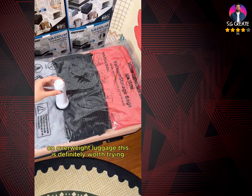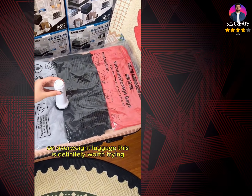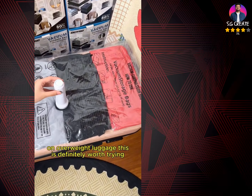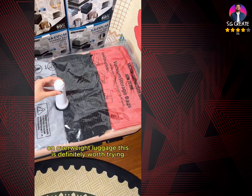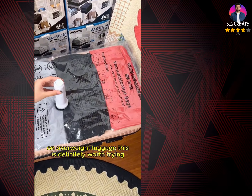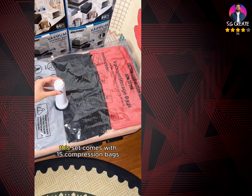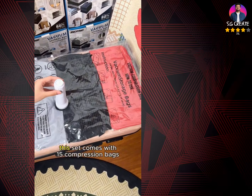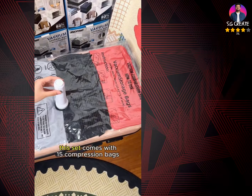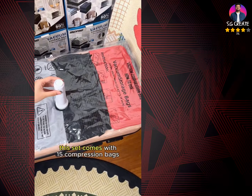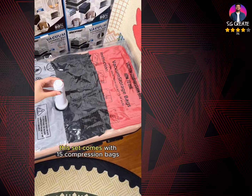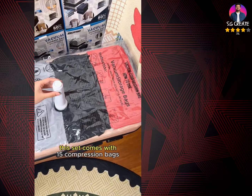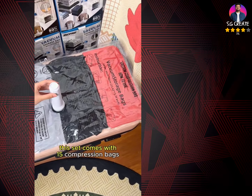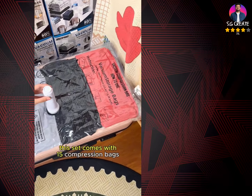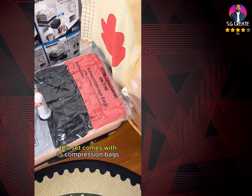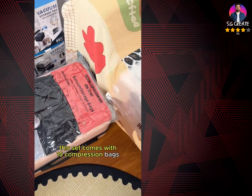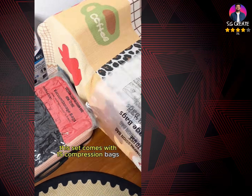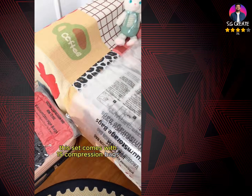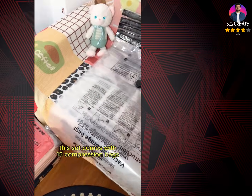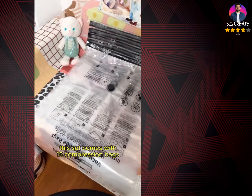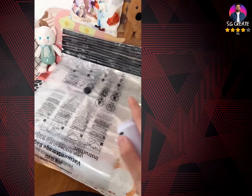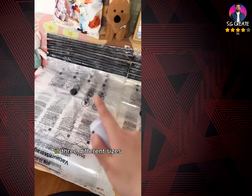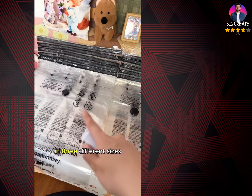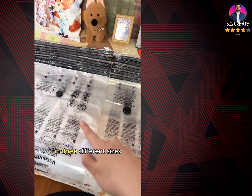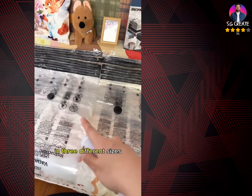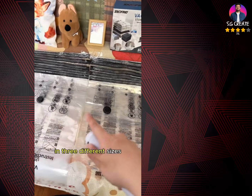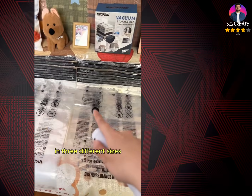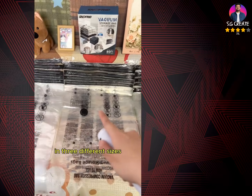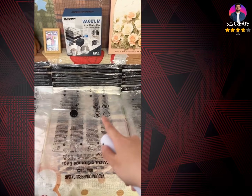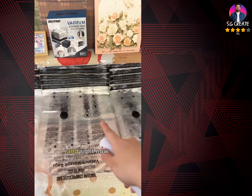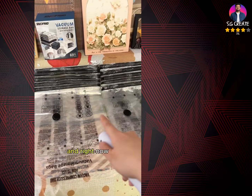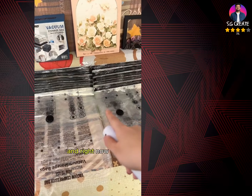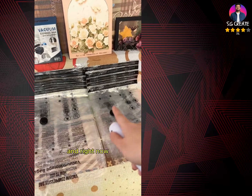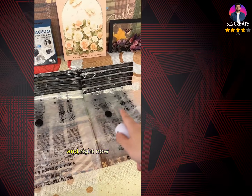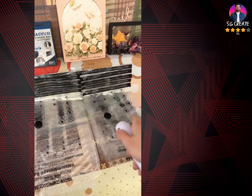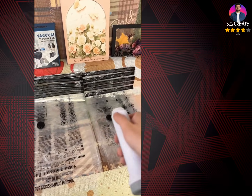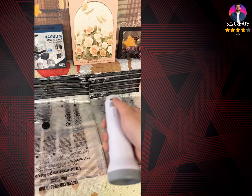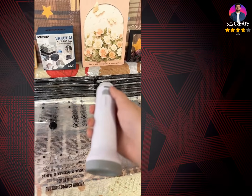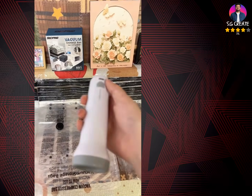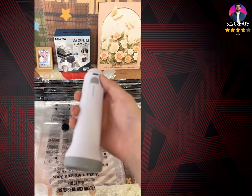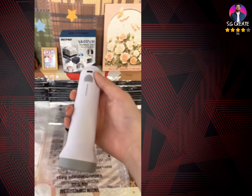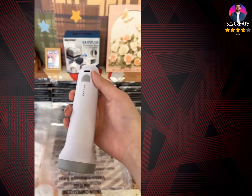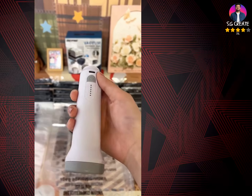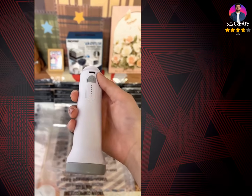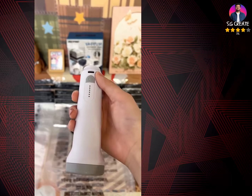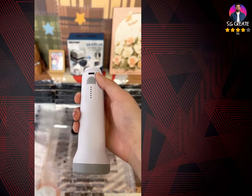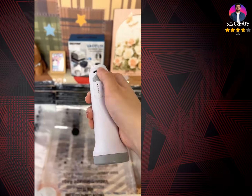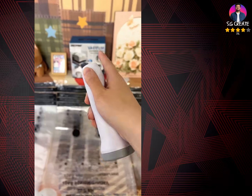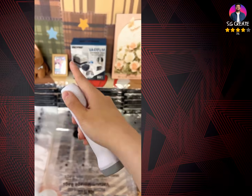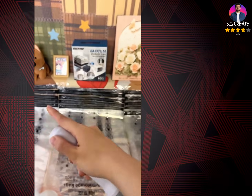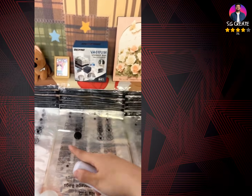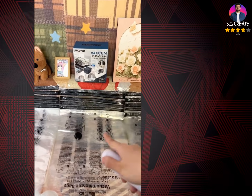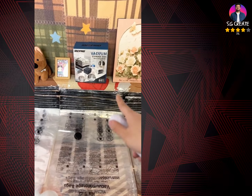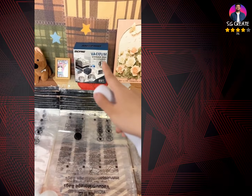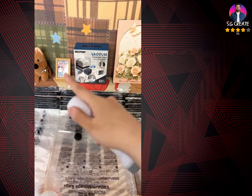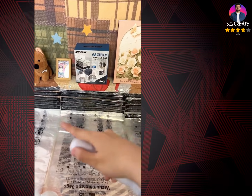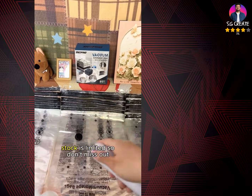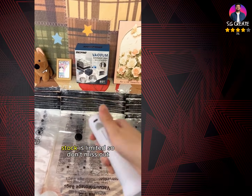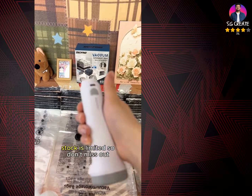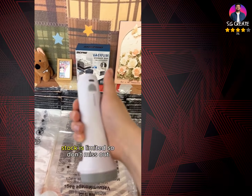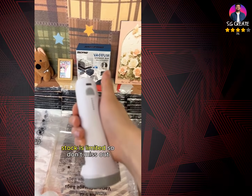trying. effectively, This set travelers comes with can often 15 opt for compression smaller bags in luggage, 3 different which is sizes, not and right now only the easier first to maneuver 100 through customers crowded can get terminals and 68% public off. transit, Stock is but can